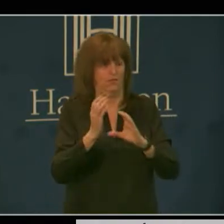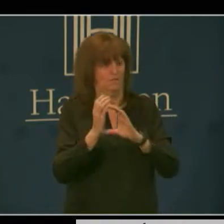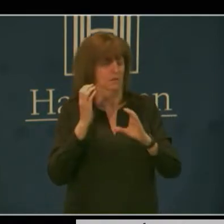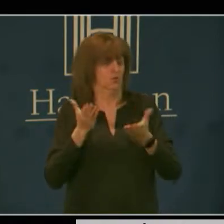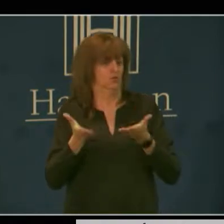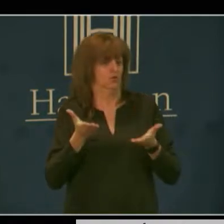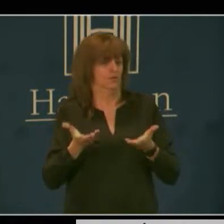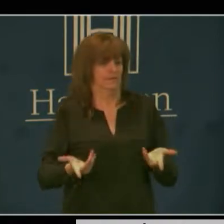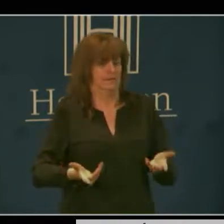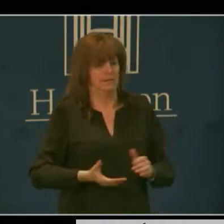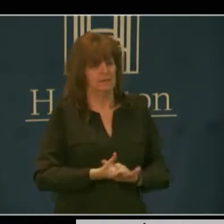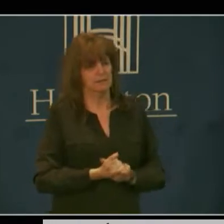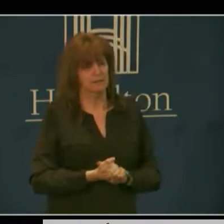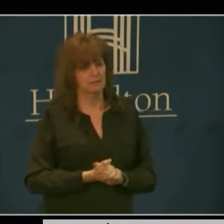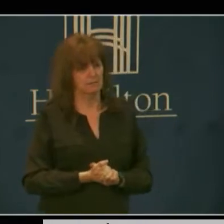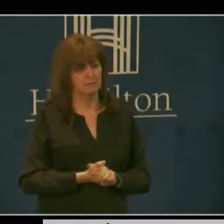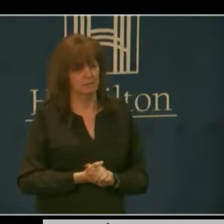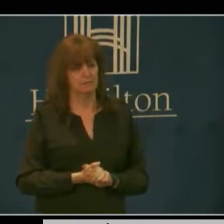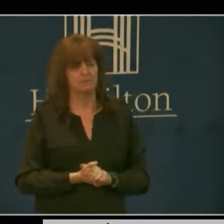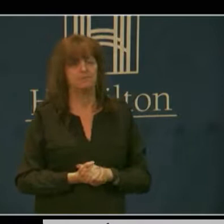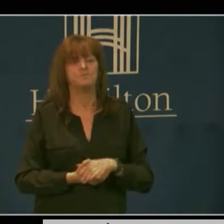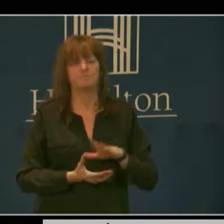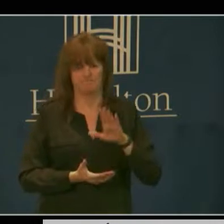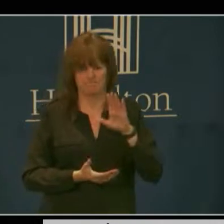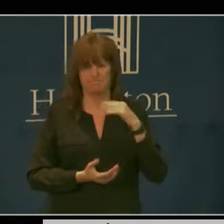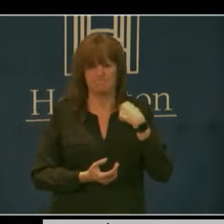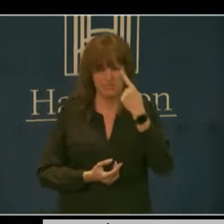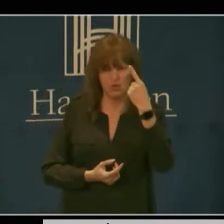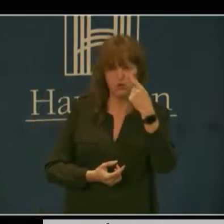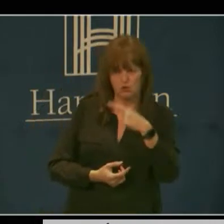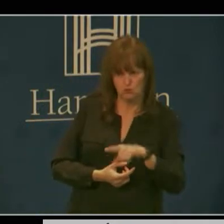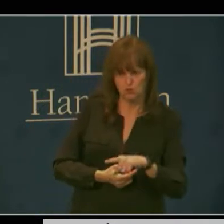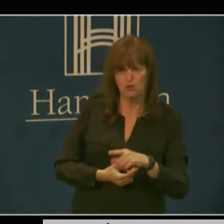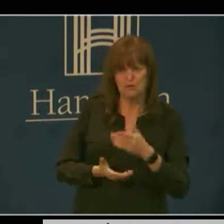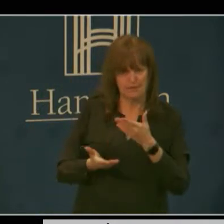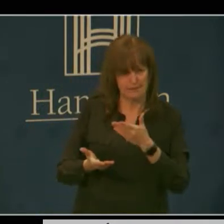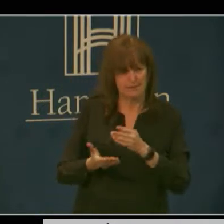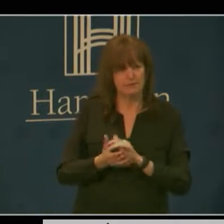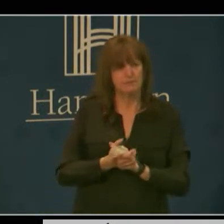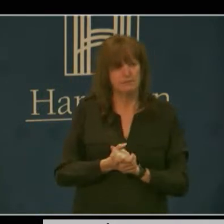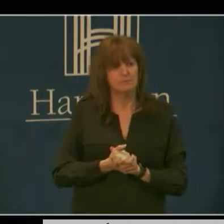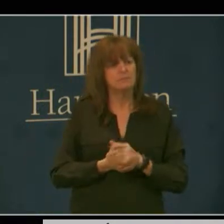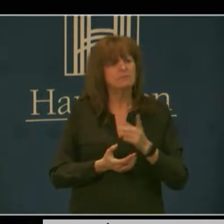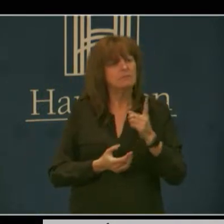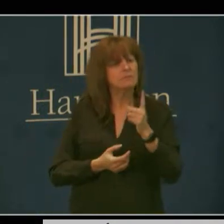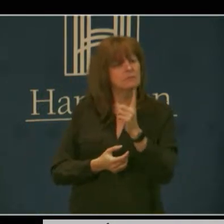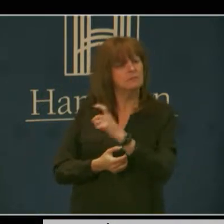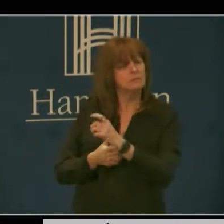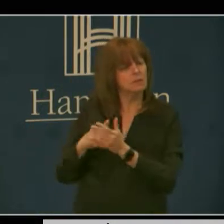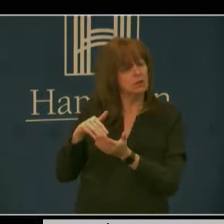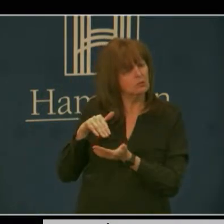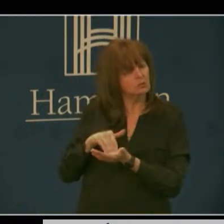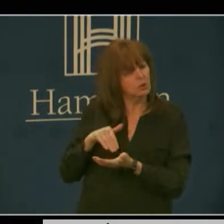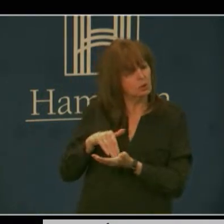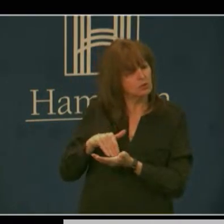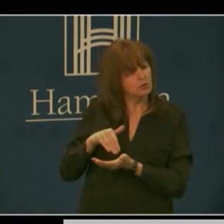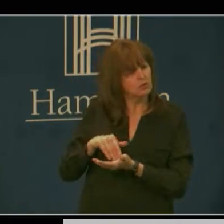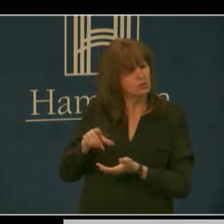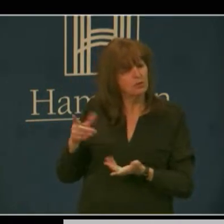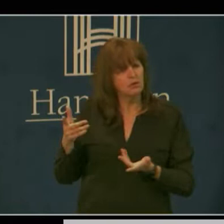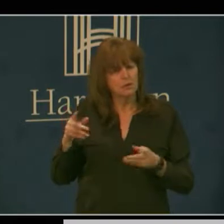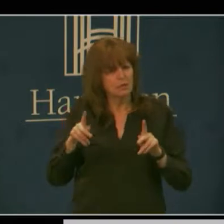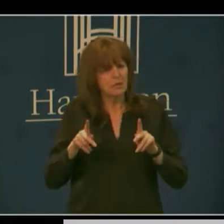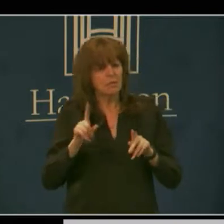together. Dr. Harvey, given that people working in grocery stores and takeout restaurants could be asymptomatic carriers